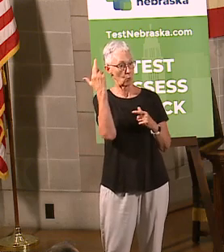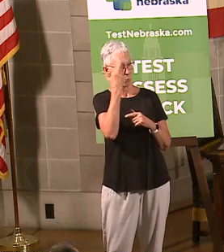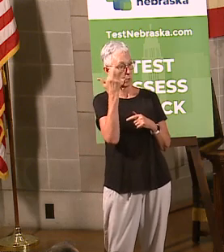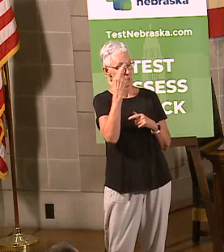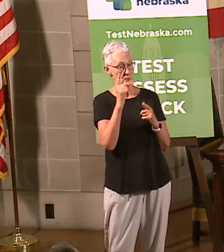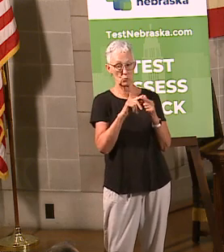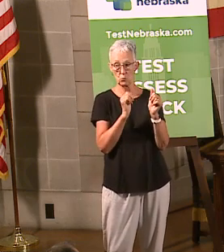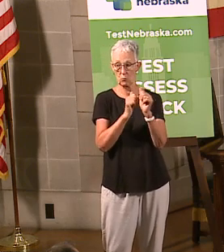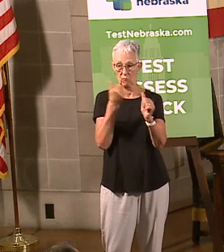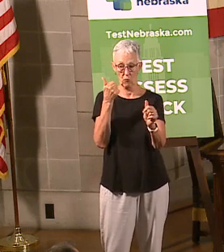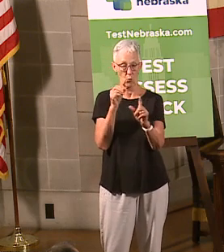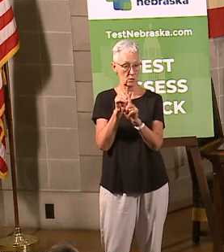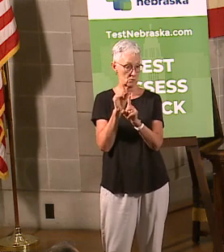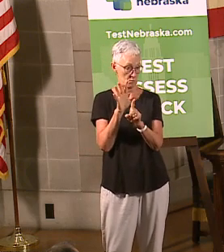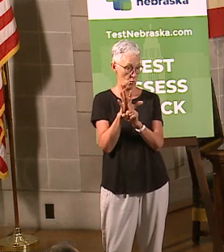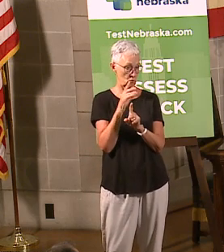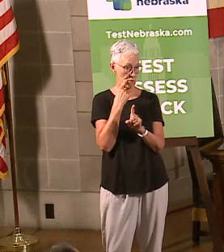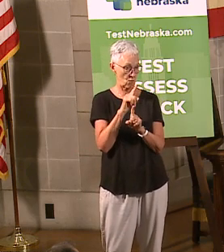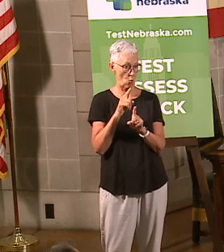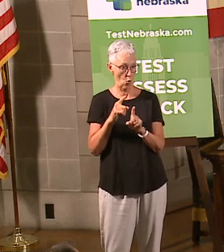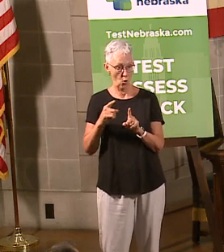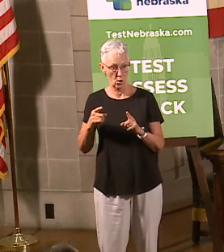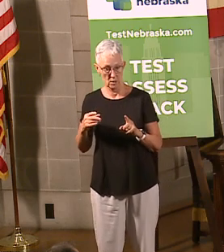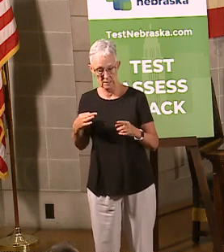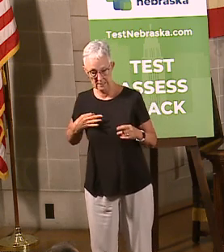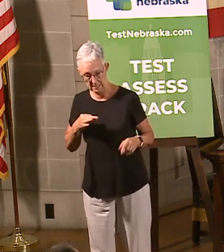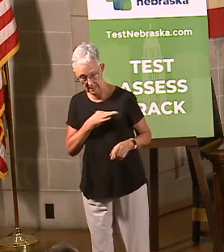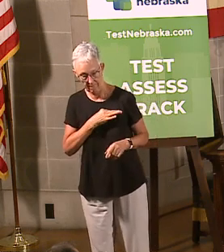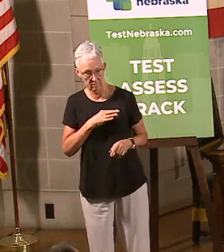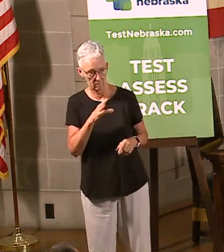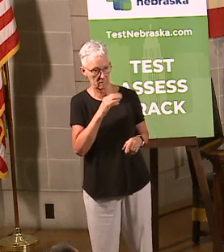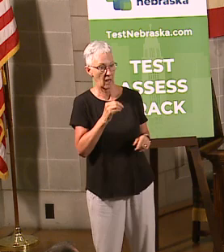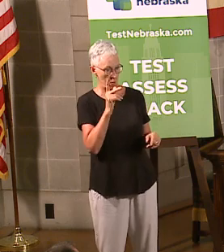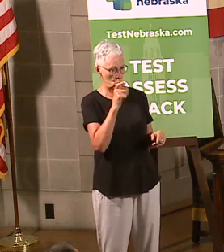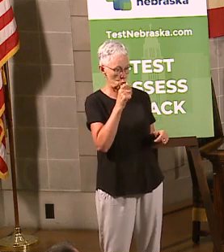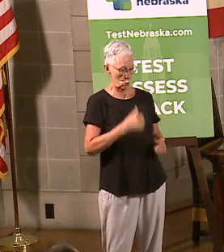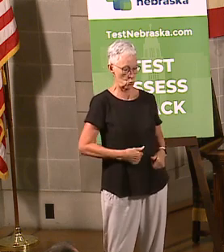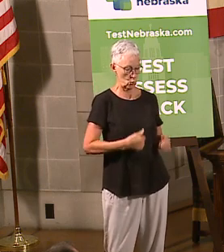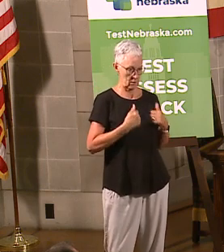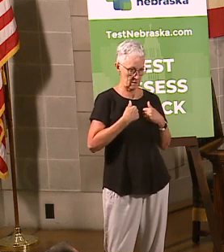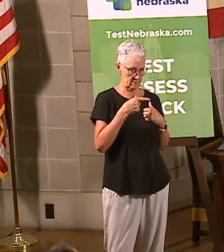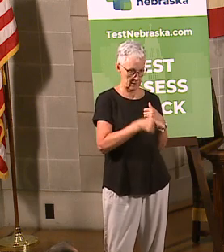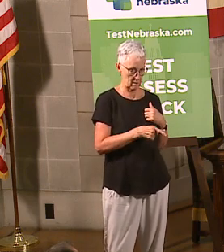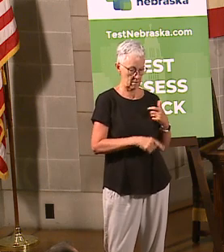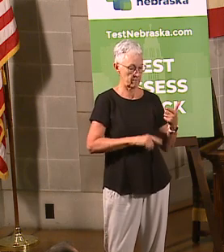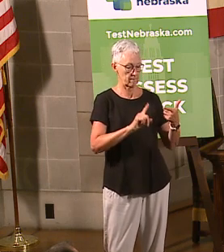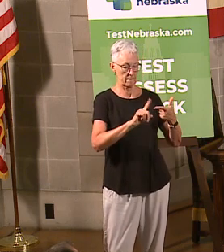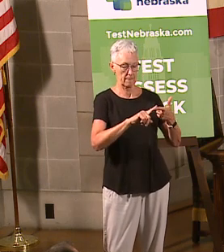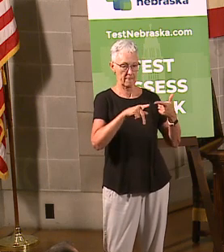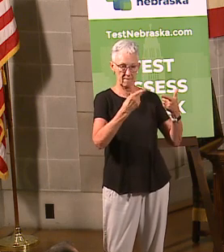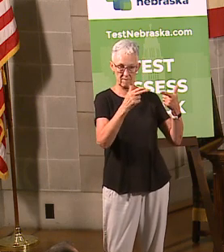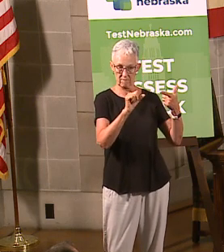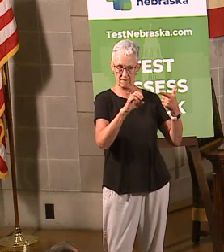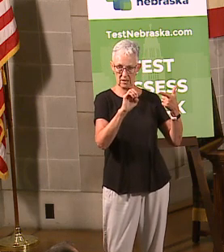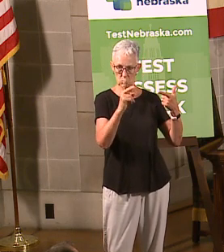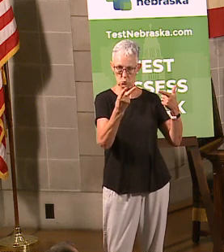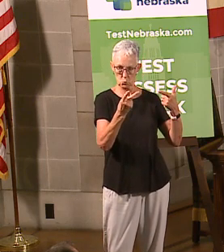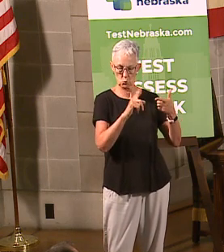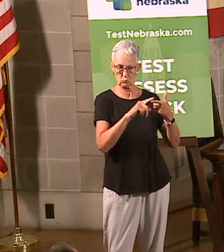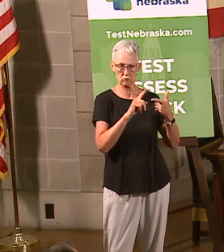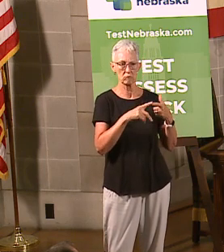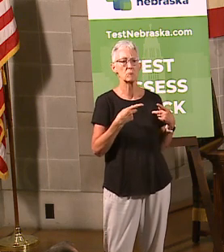residents. Phase 2 eases the facility and the resident restrictions. It allows for